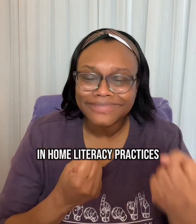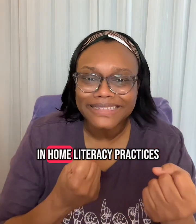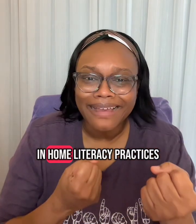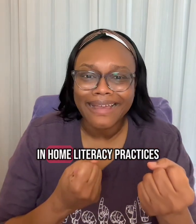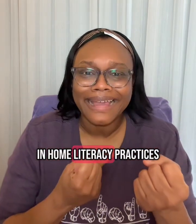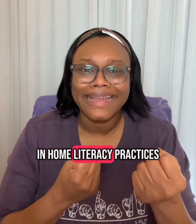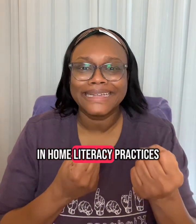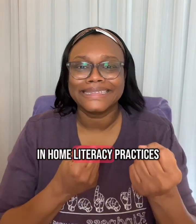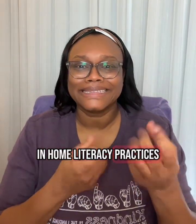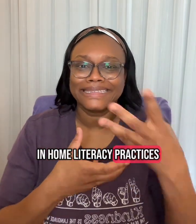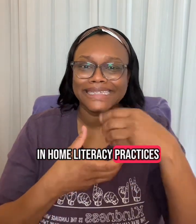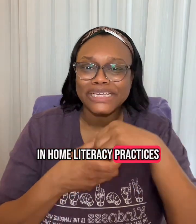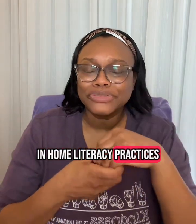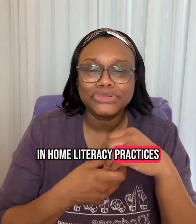home literacy practices.